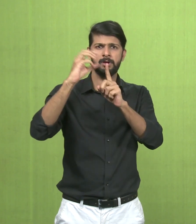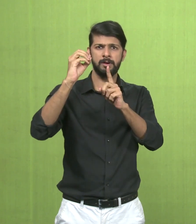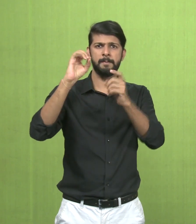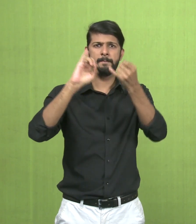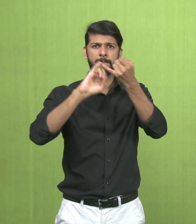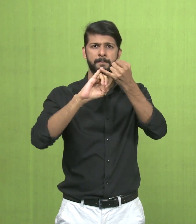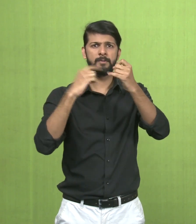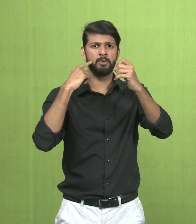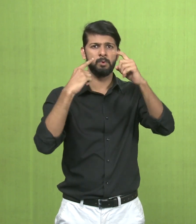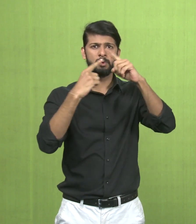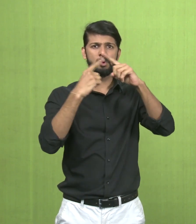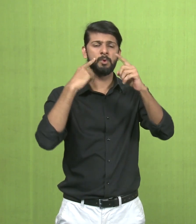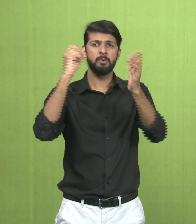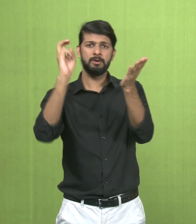What is composition?